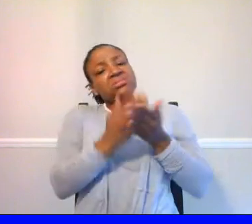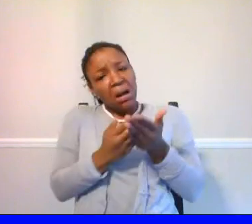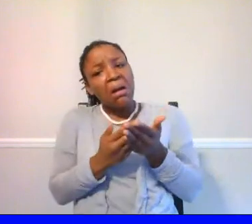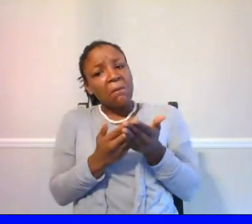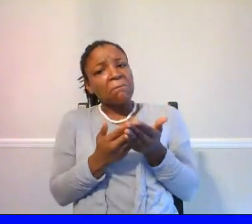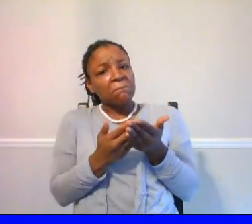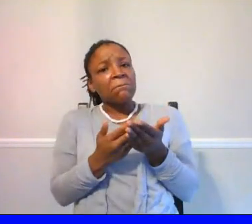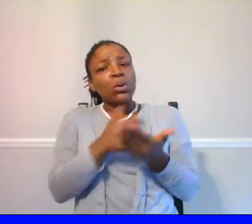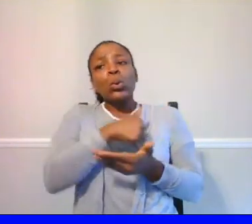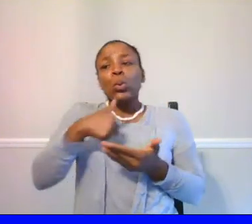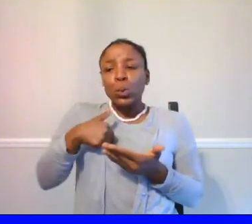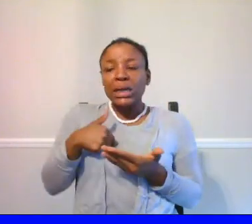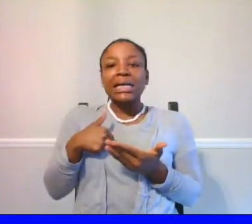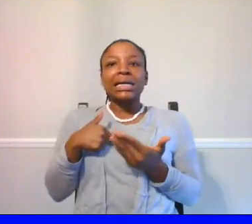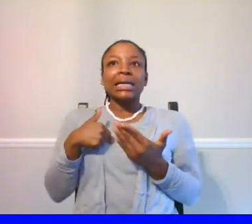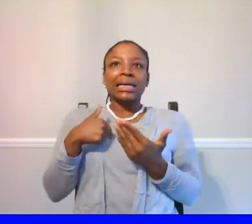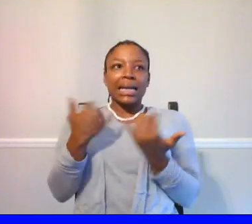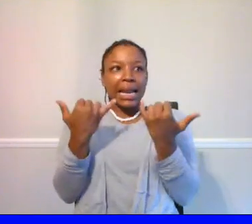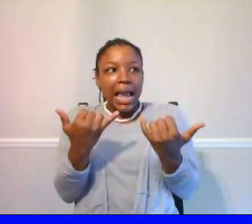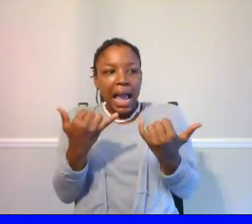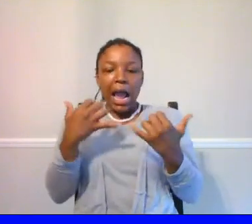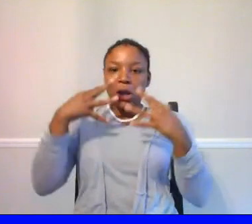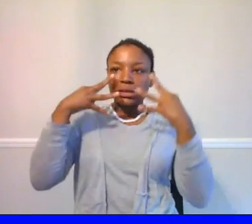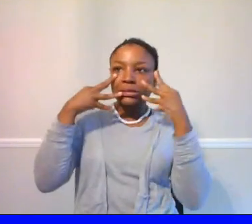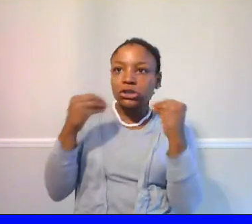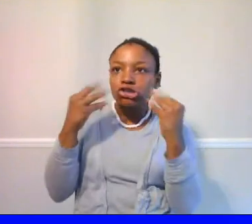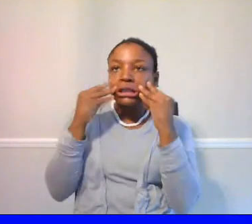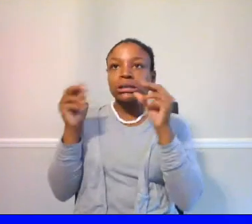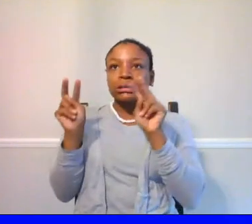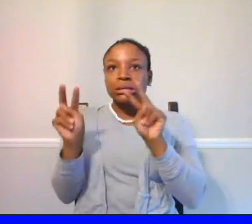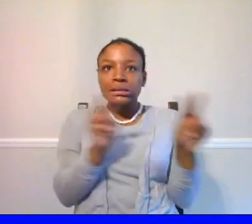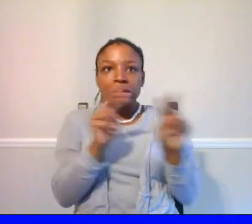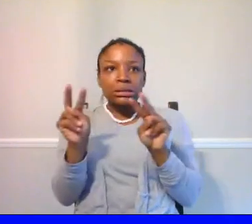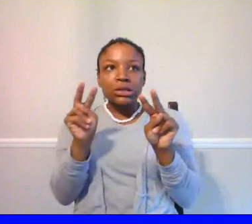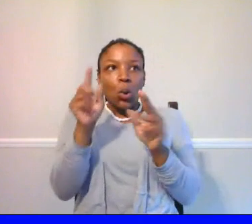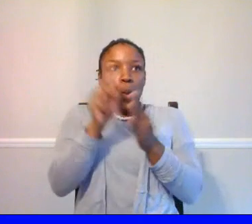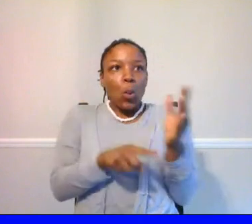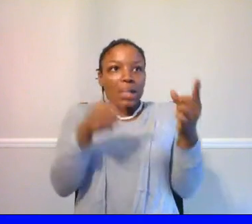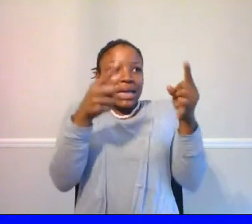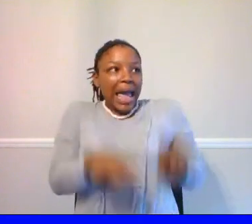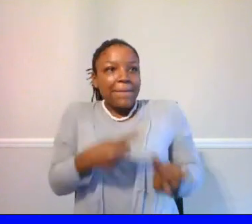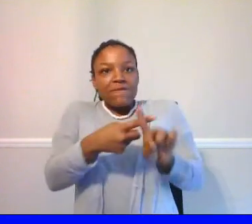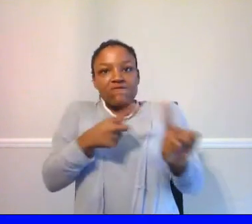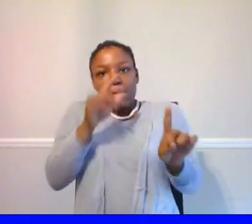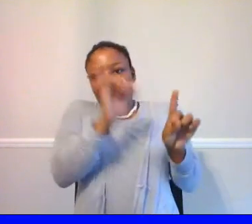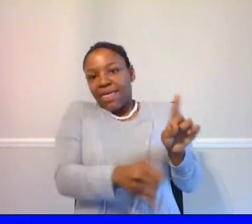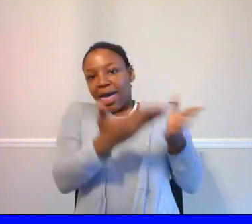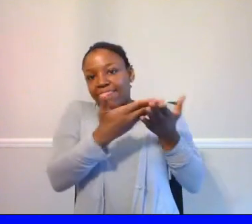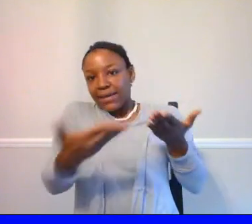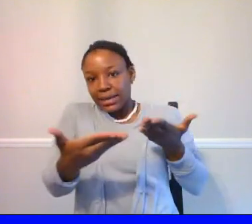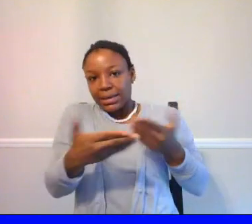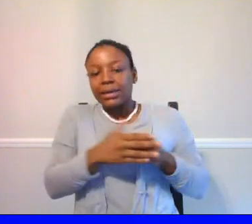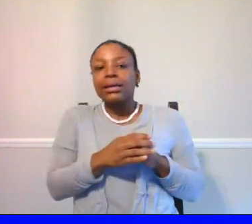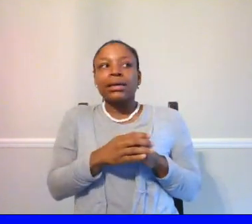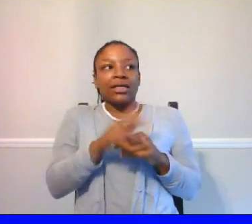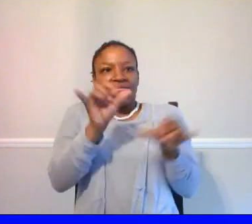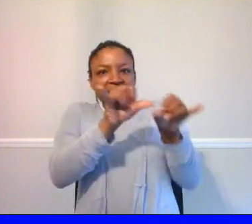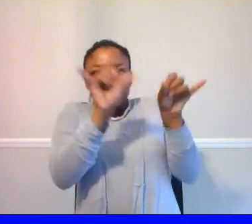we are standing in and experiencing the byproducts of an extractive